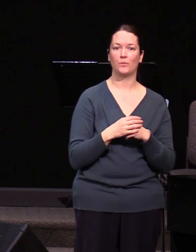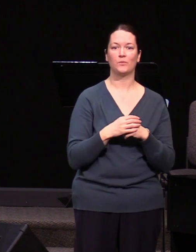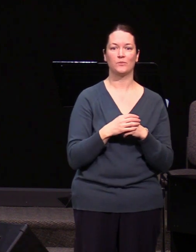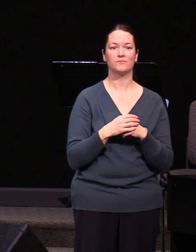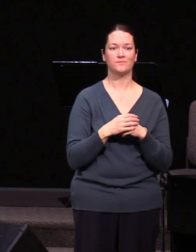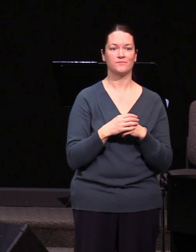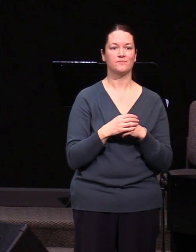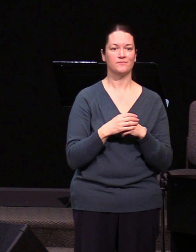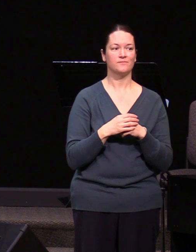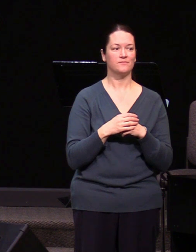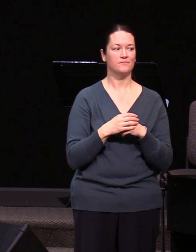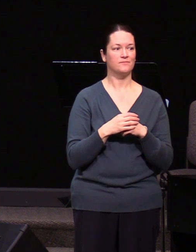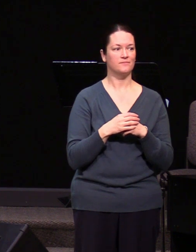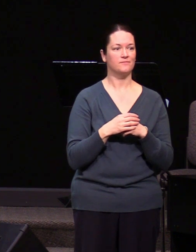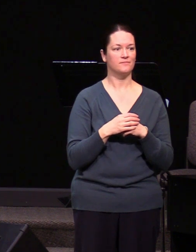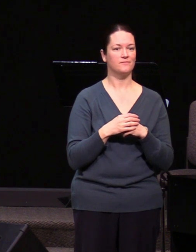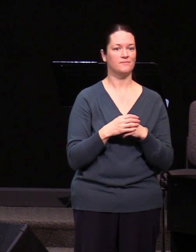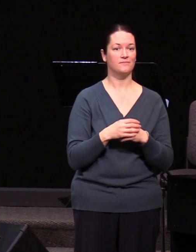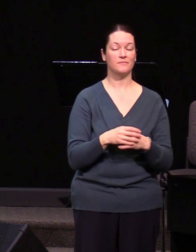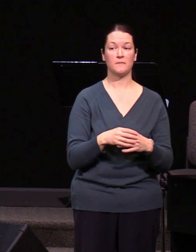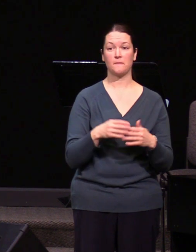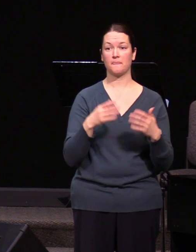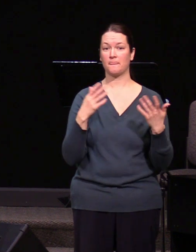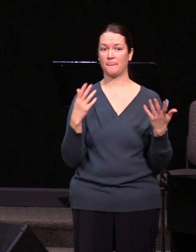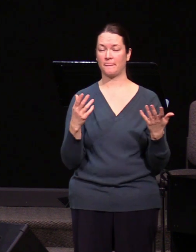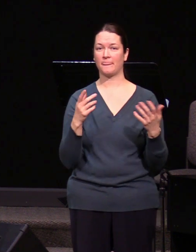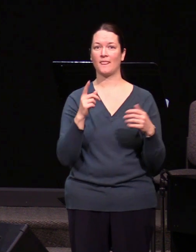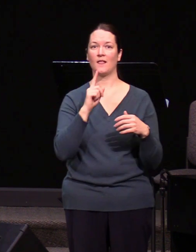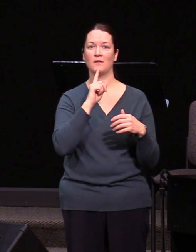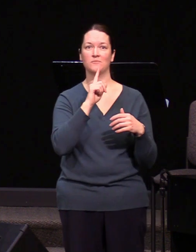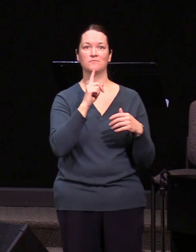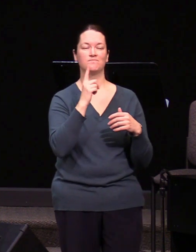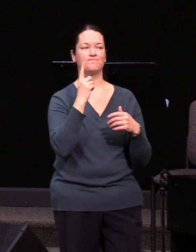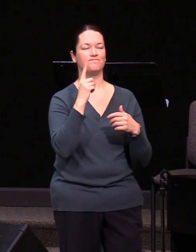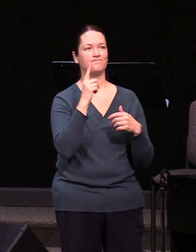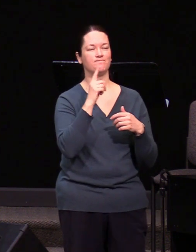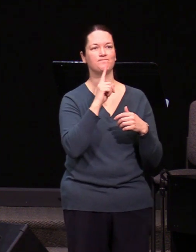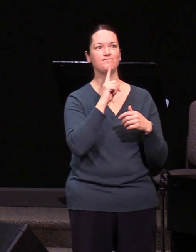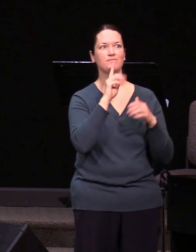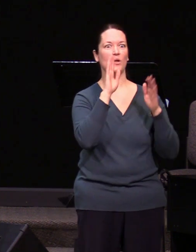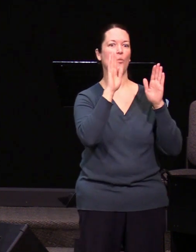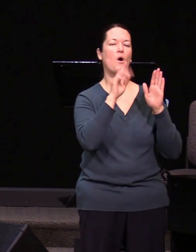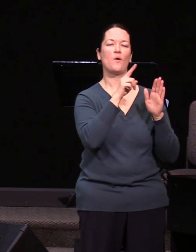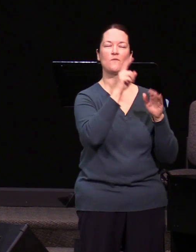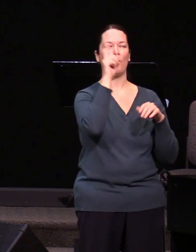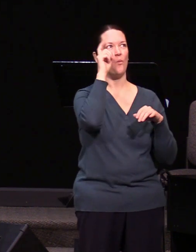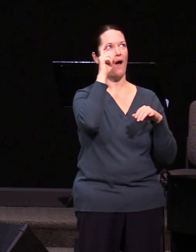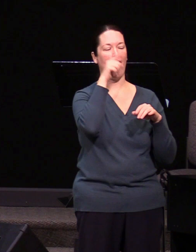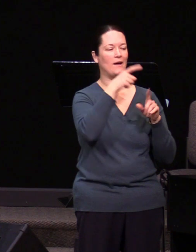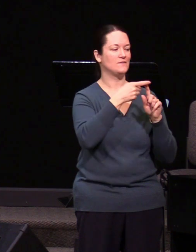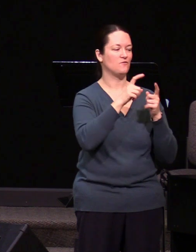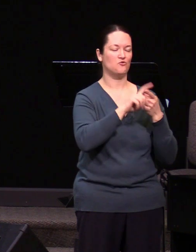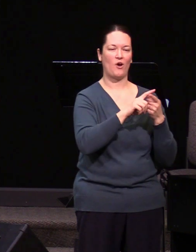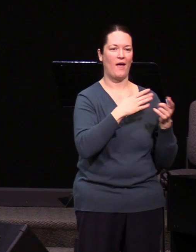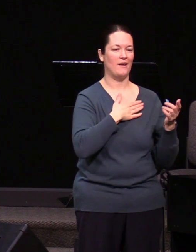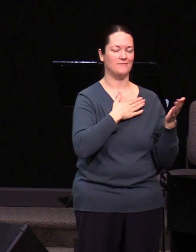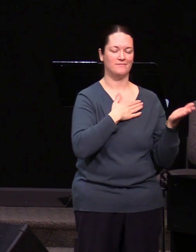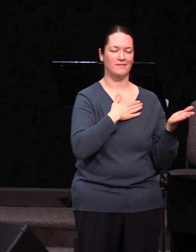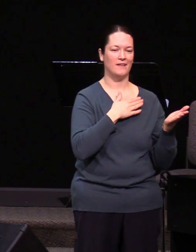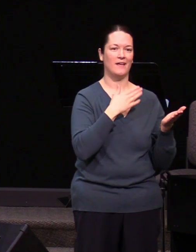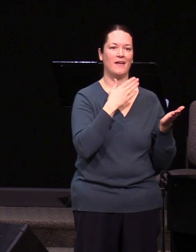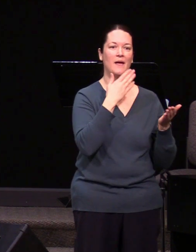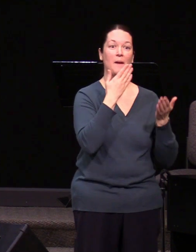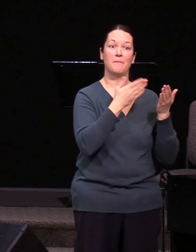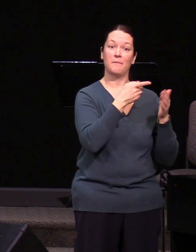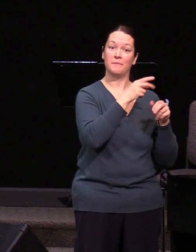You know, a very wonderfully wise friend of mine, who may or may not be